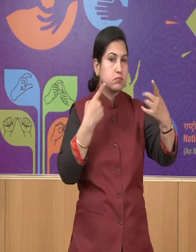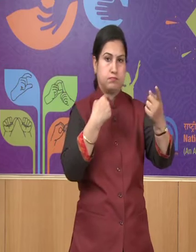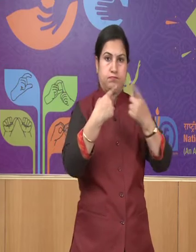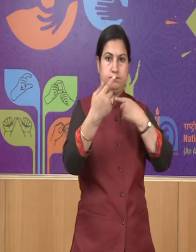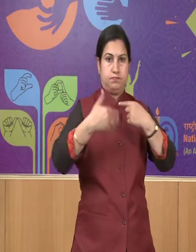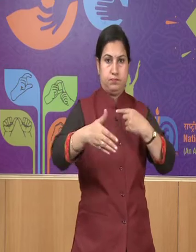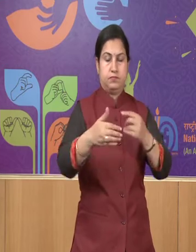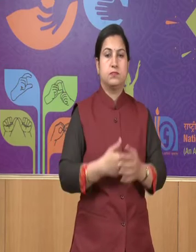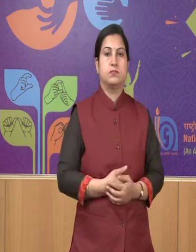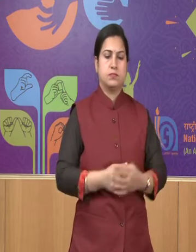The fourth cause is